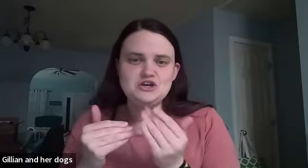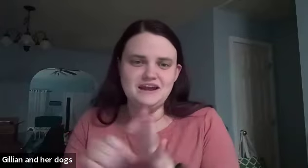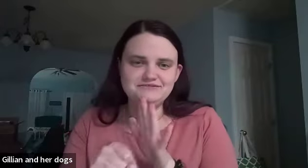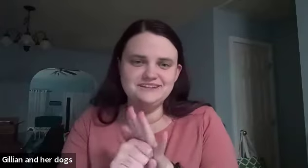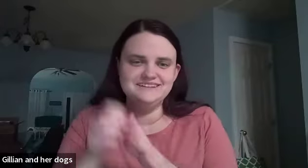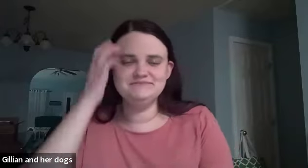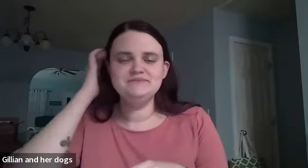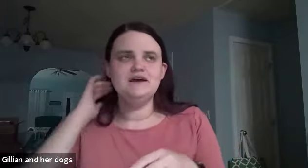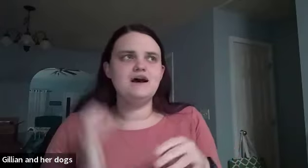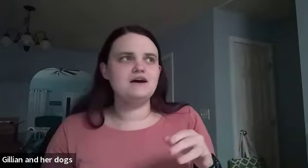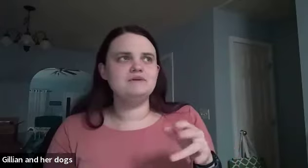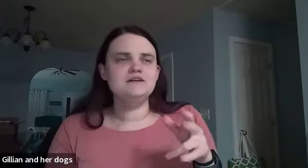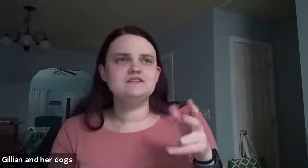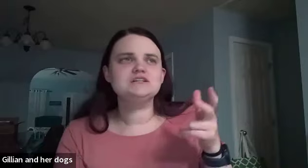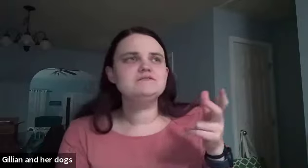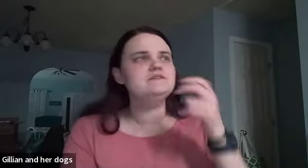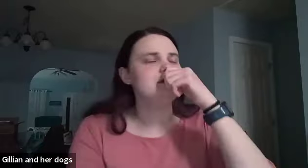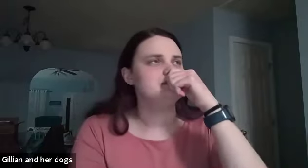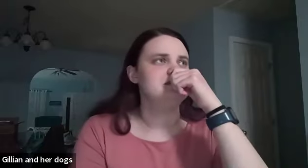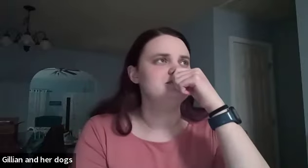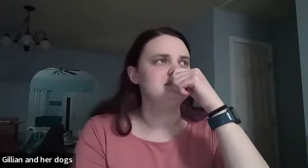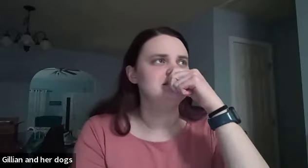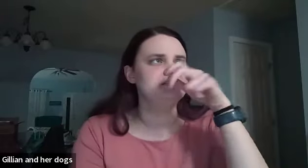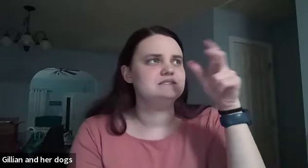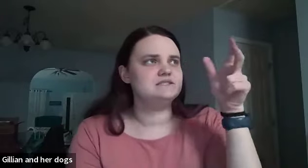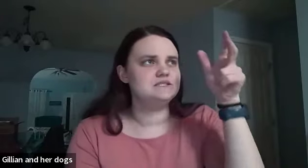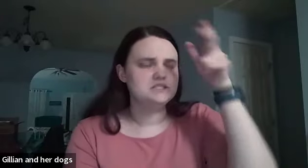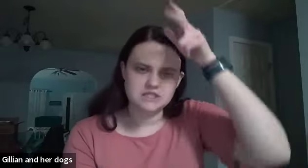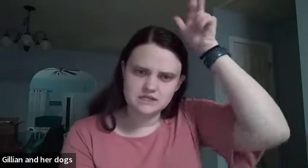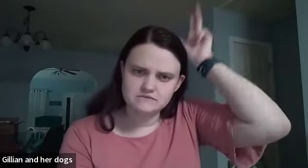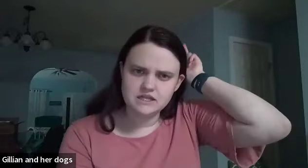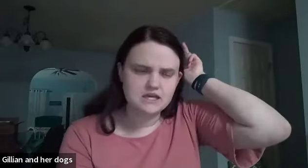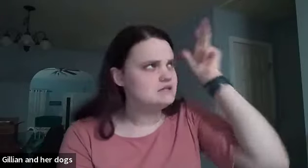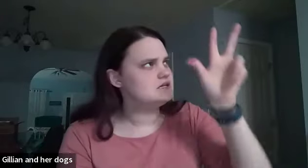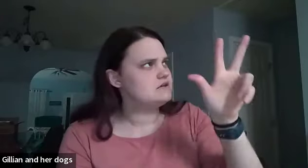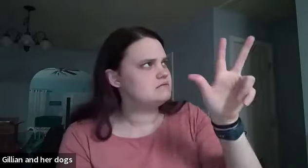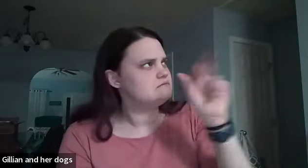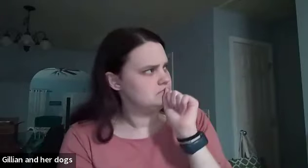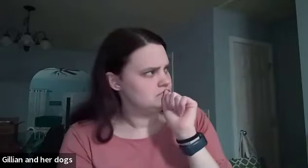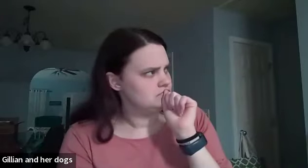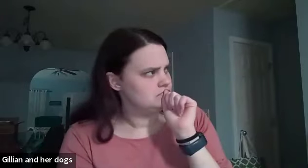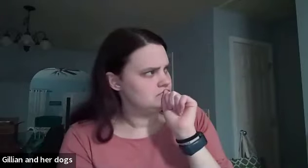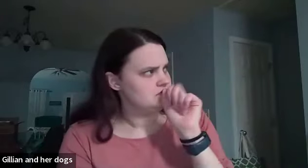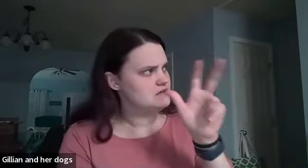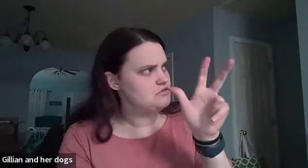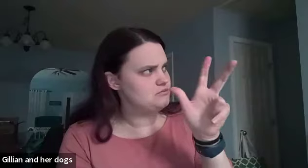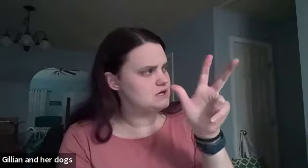good enough. The Chick-fil-A sign I've seen is Chick-fil-A. It's like a